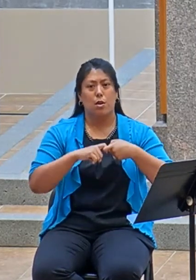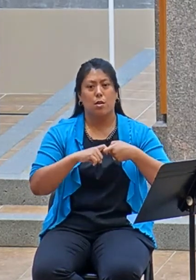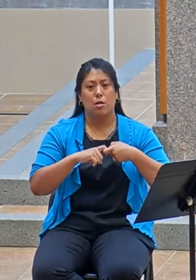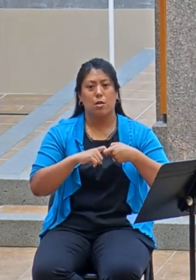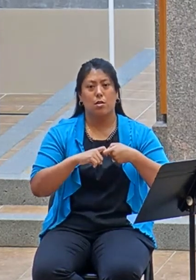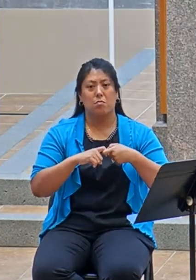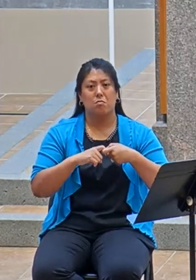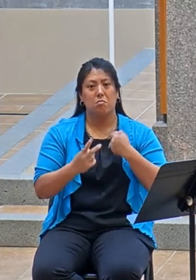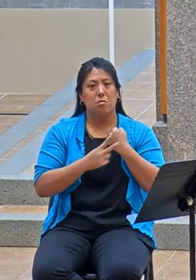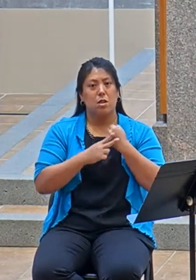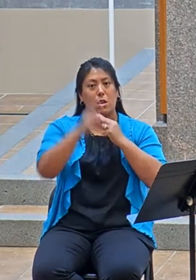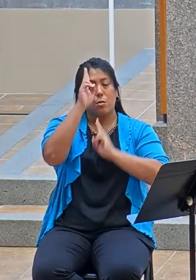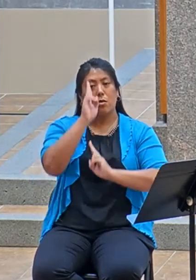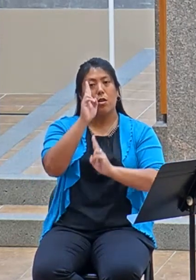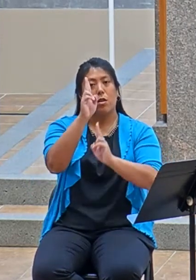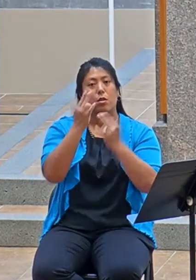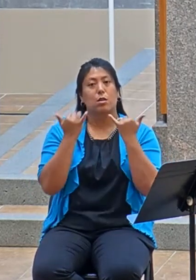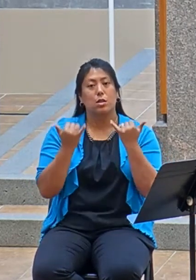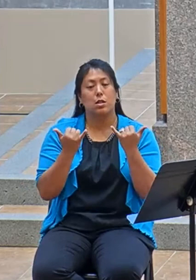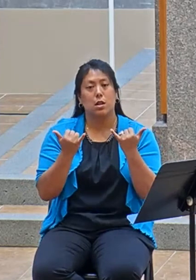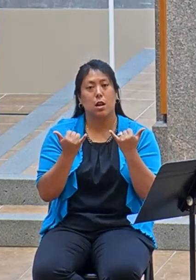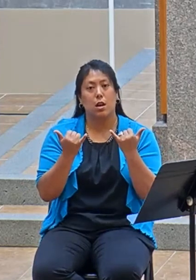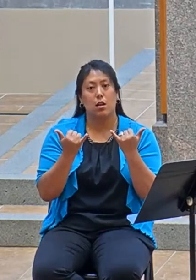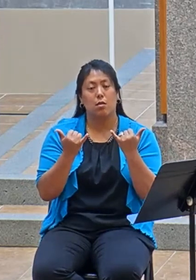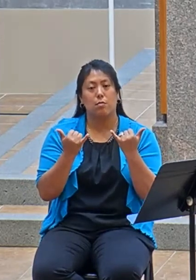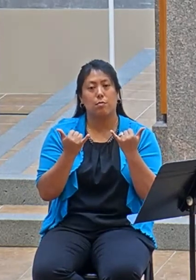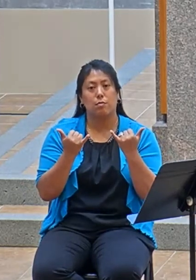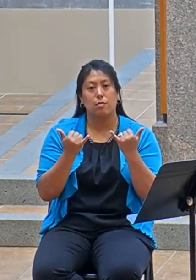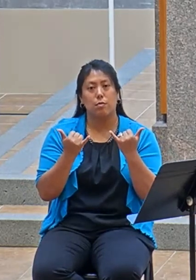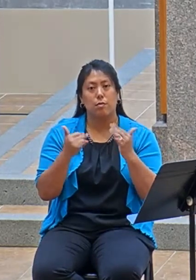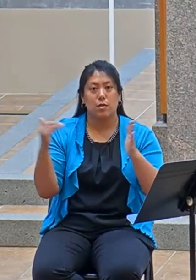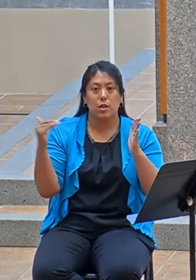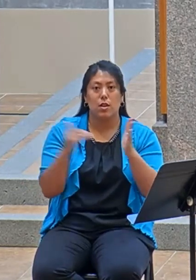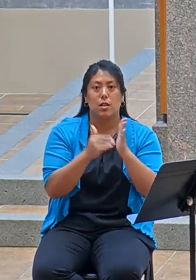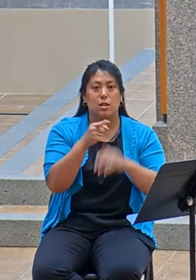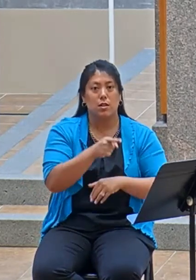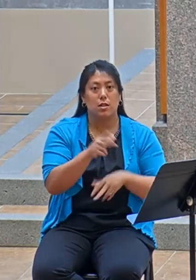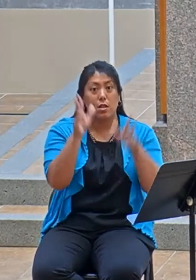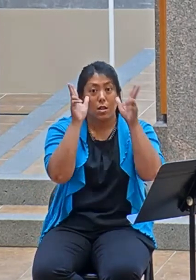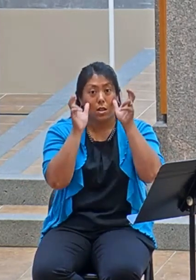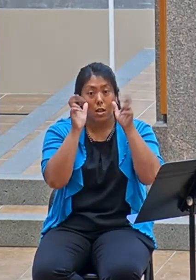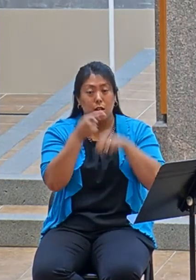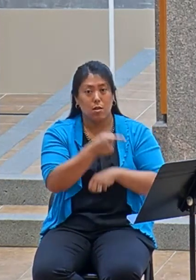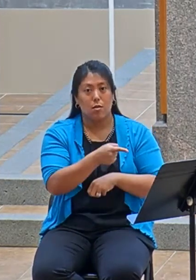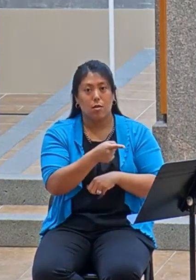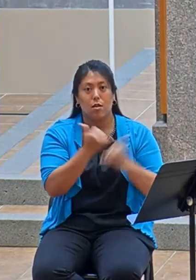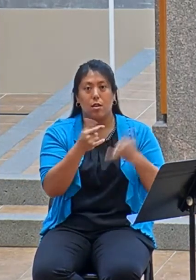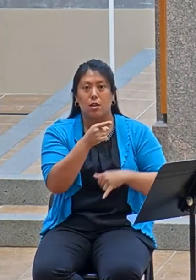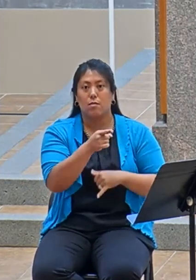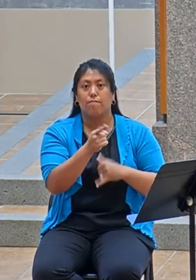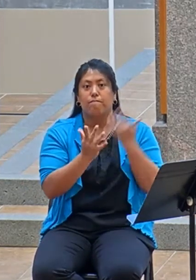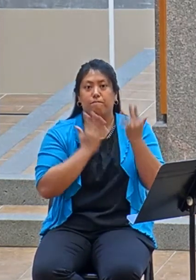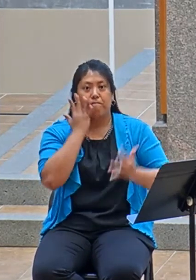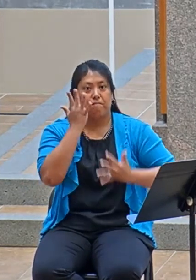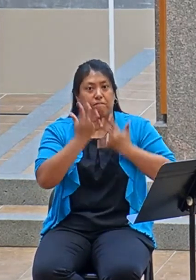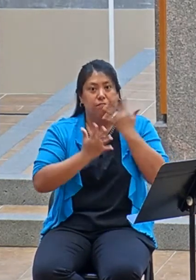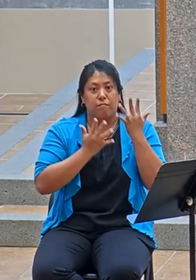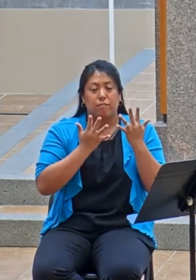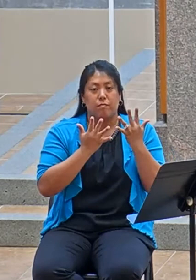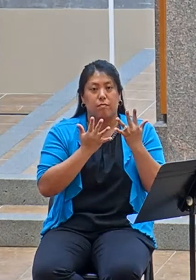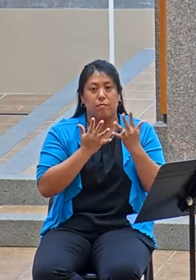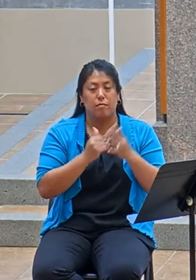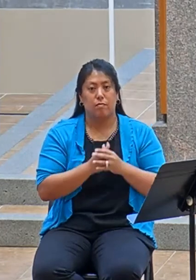honor. Now it's against the one who did the evil thing. Now he's embarrassed them. They've lost their